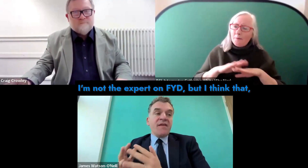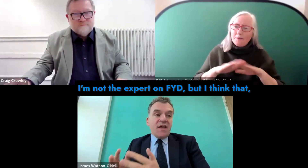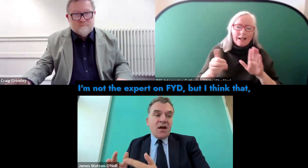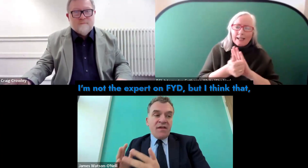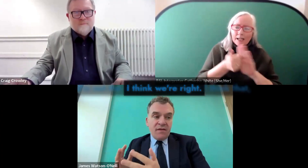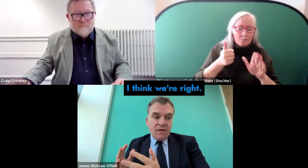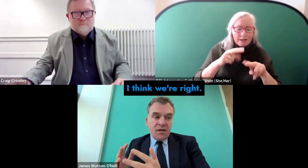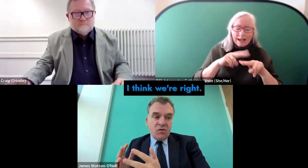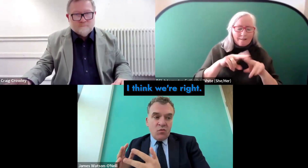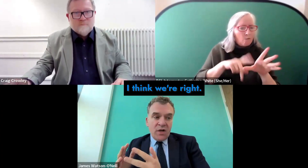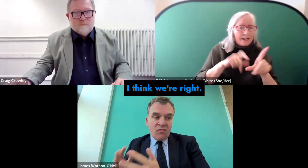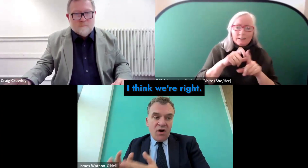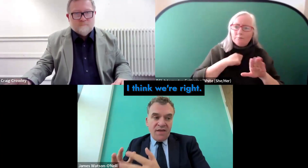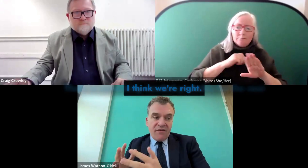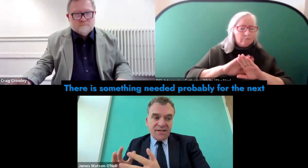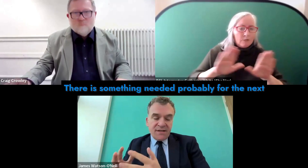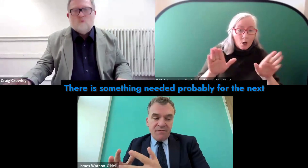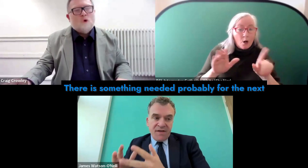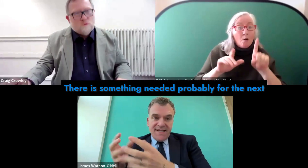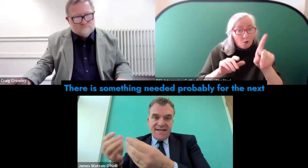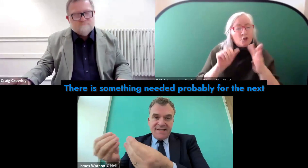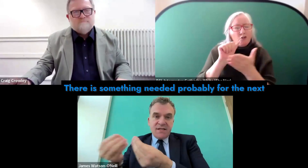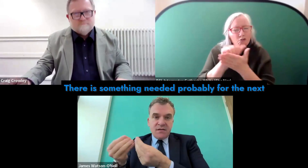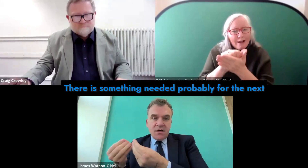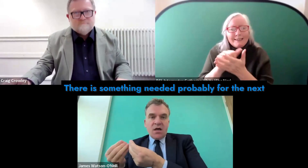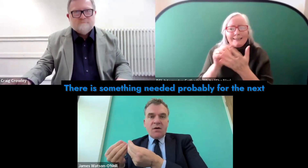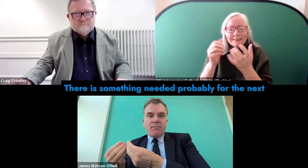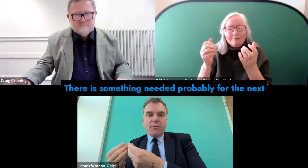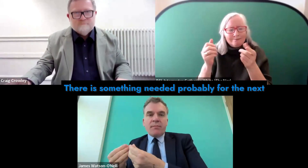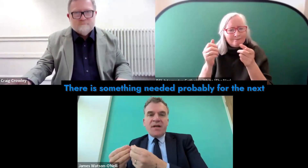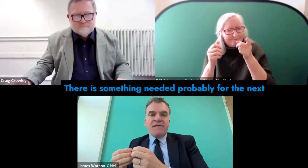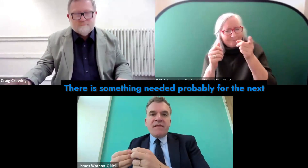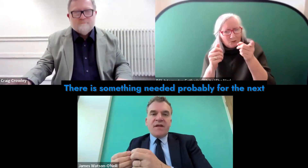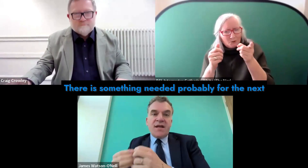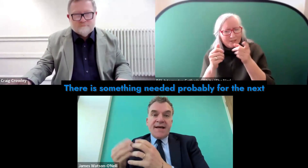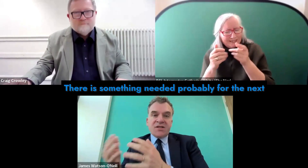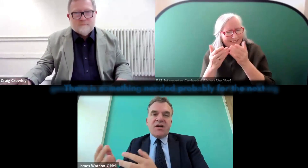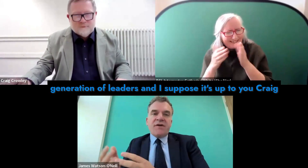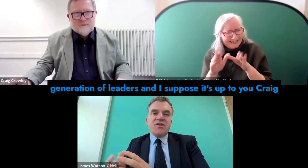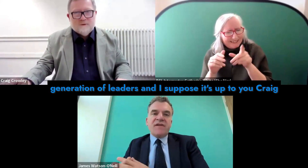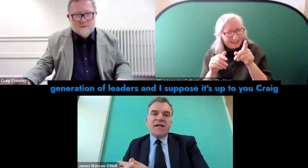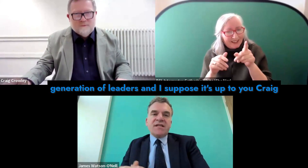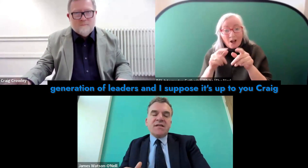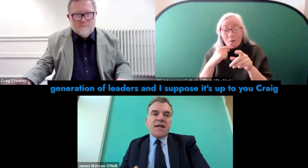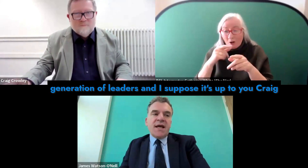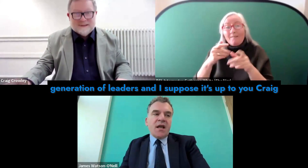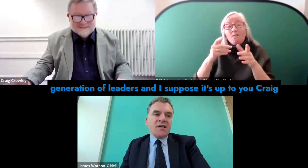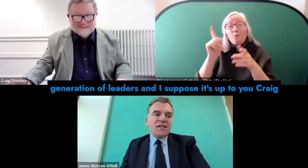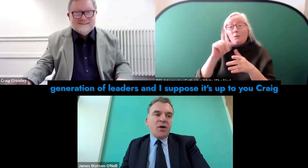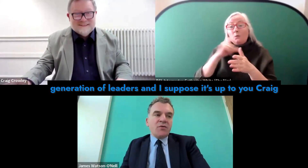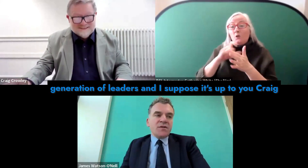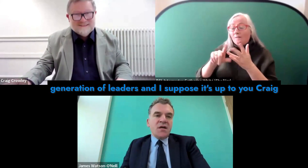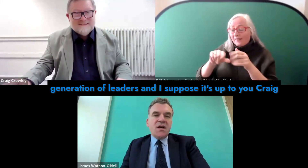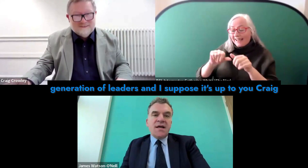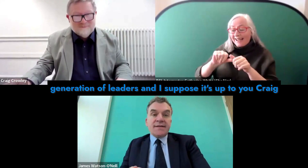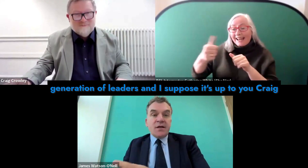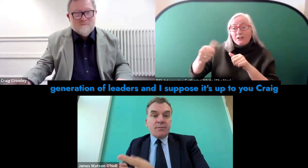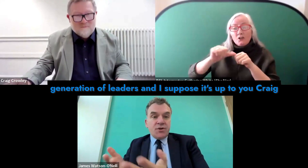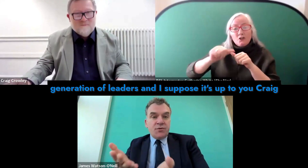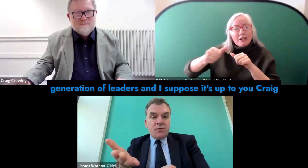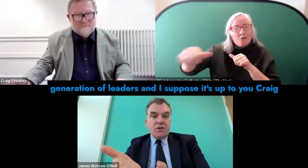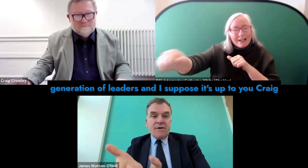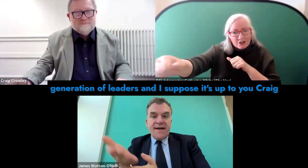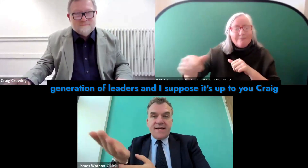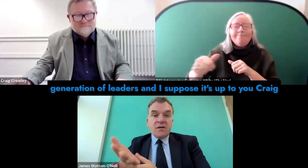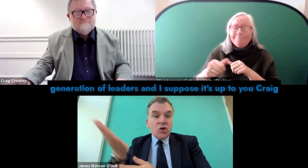FYD, but I think we're right. There is something needed, probably for the next generation of leaders, and I suppose It's